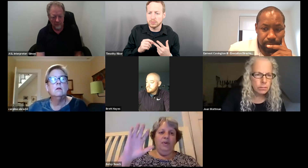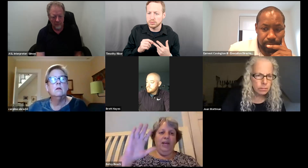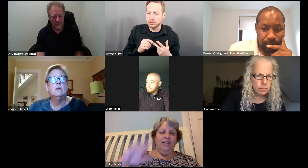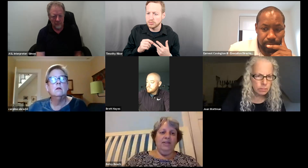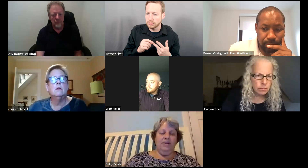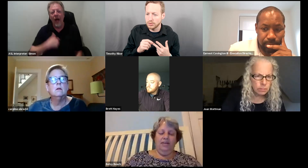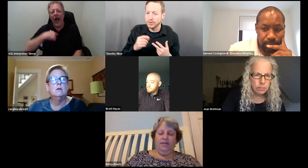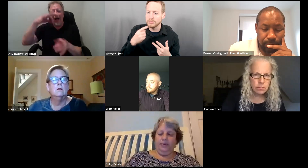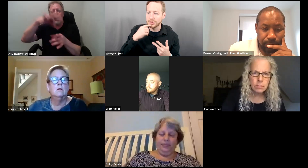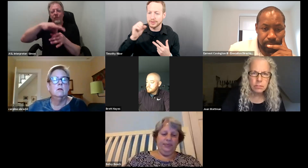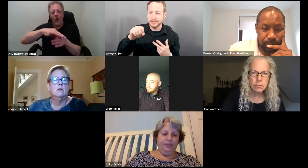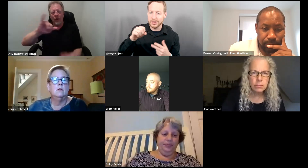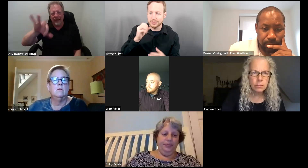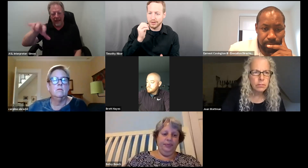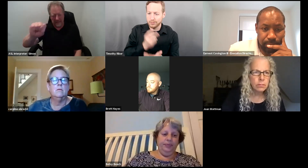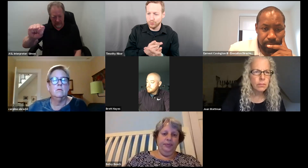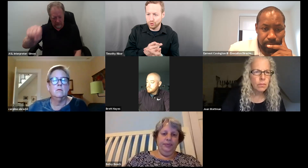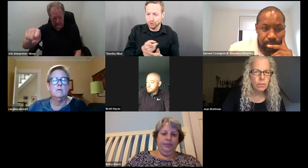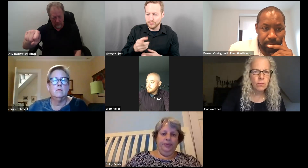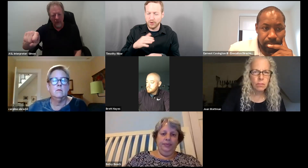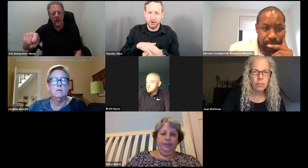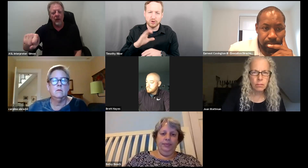I vote yes.